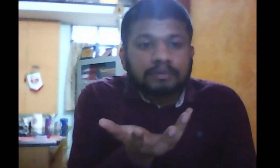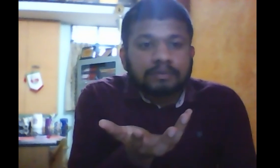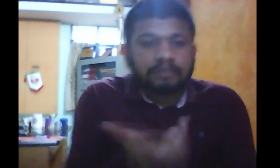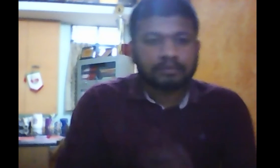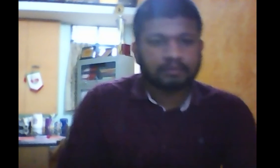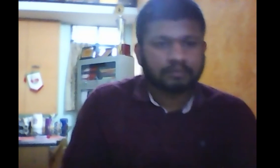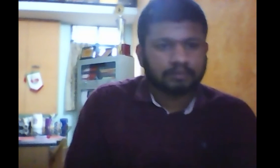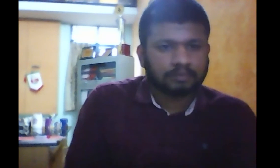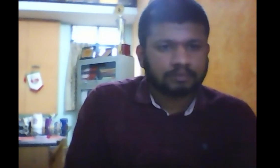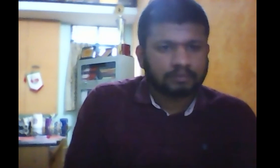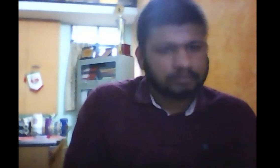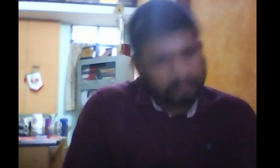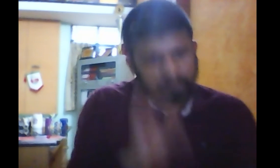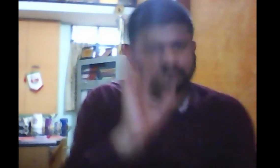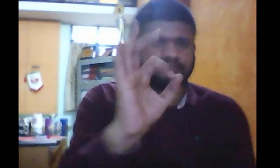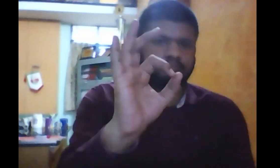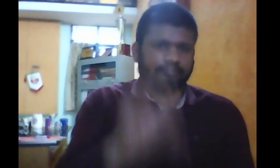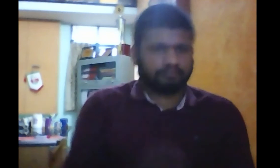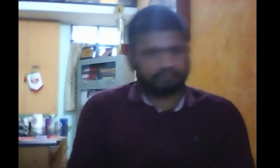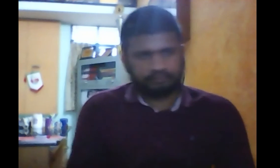this, and what? Good. Very good.